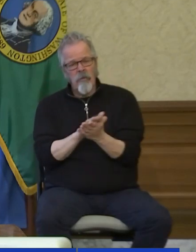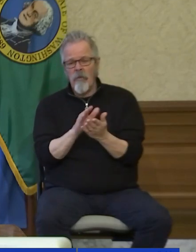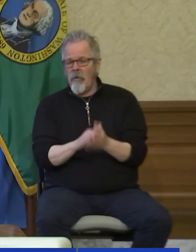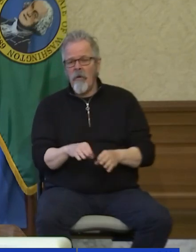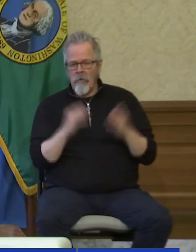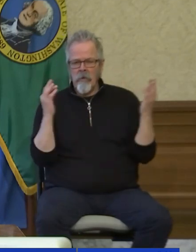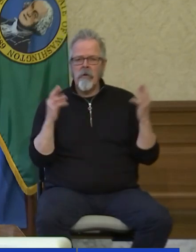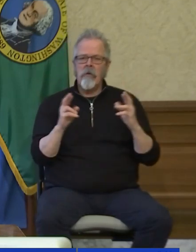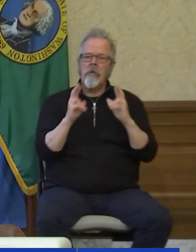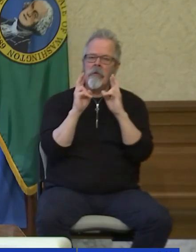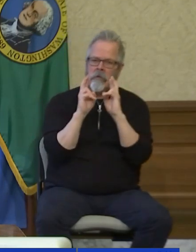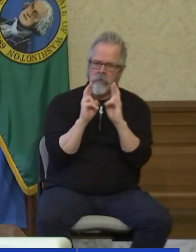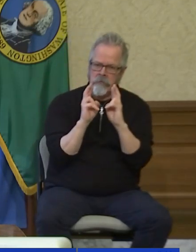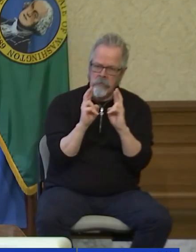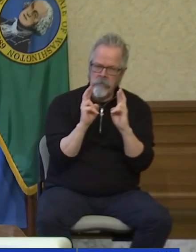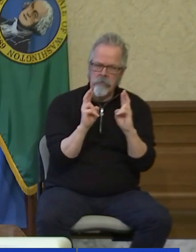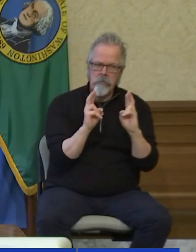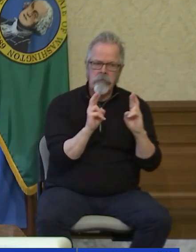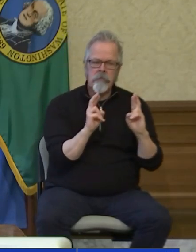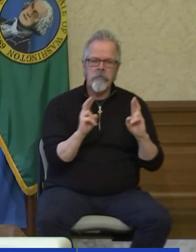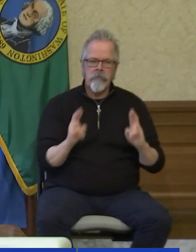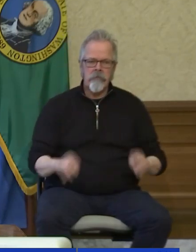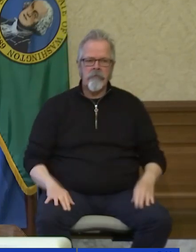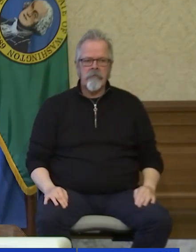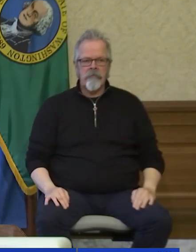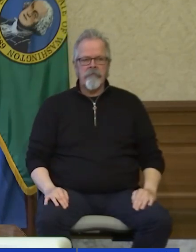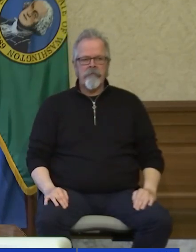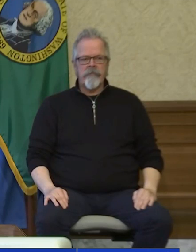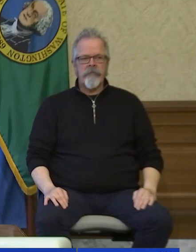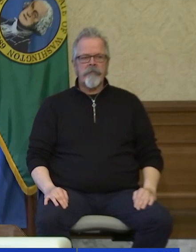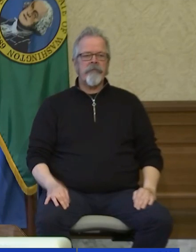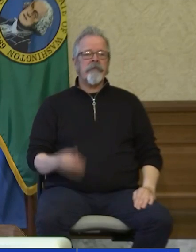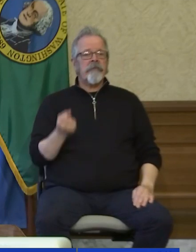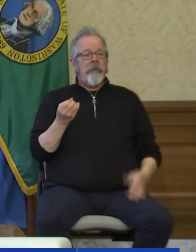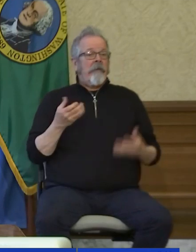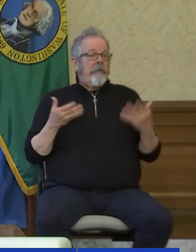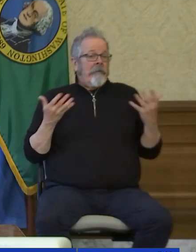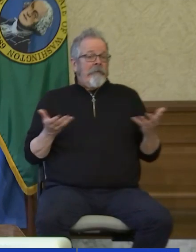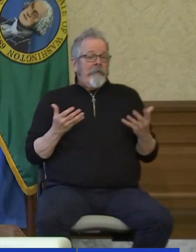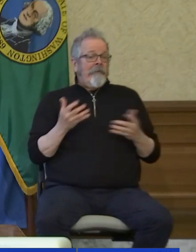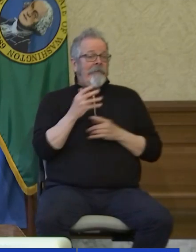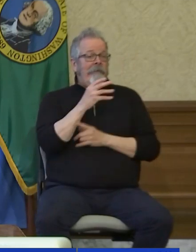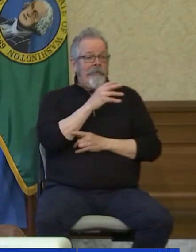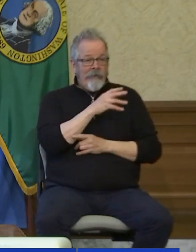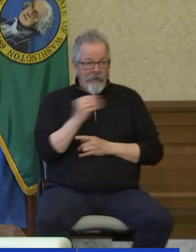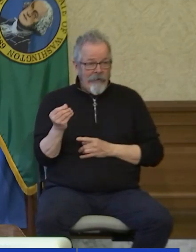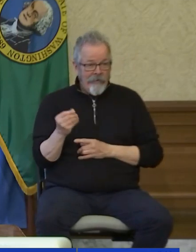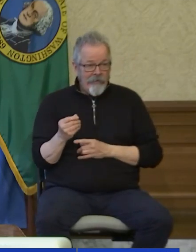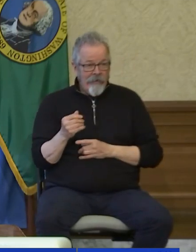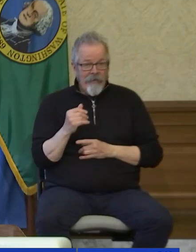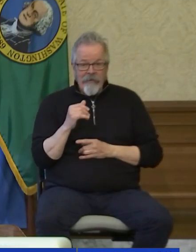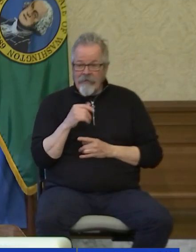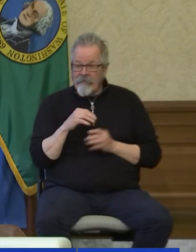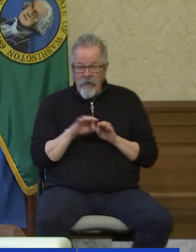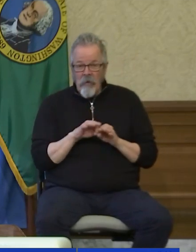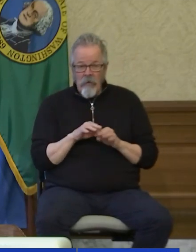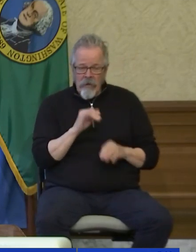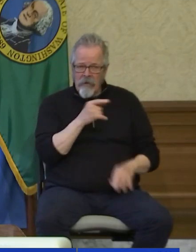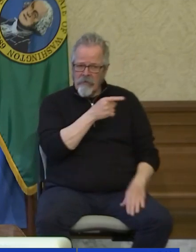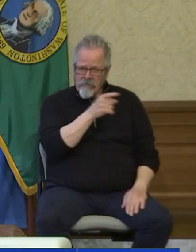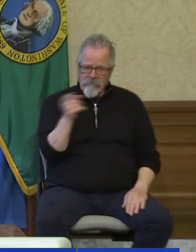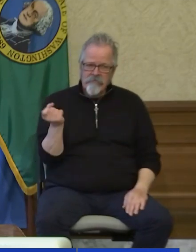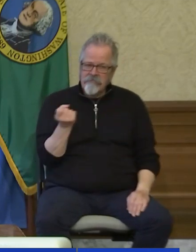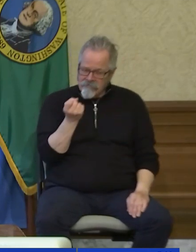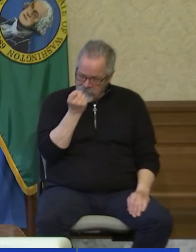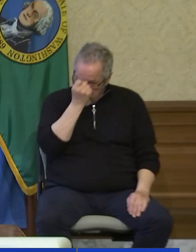state and the need not to have more fatalities and not to have children infected, so we'd have to